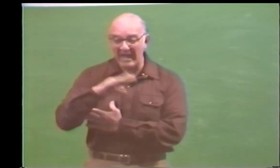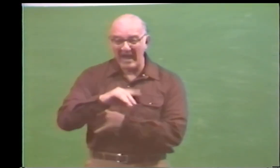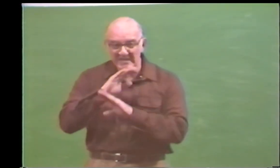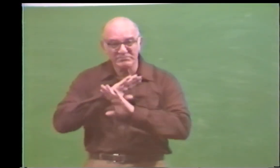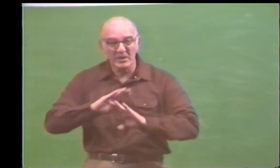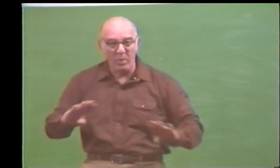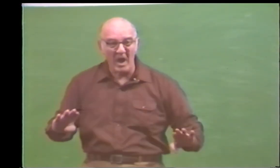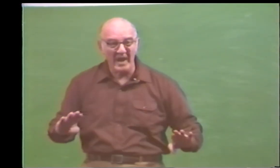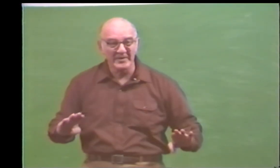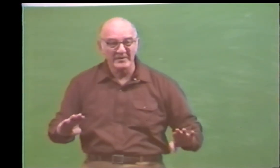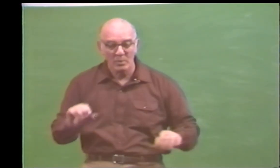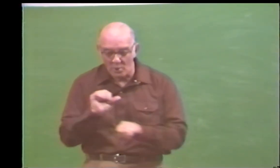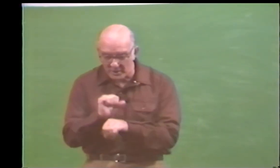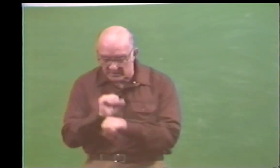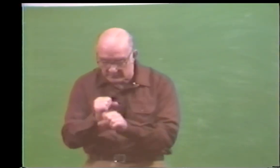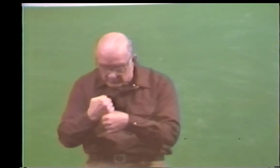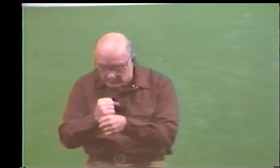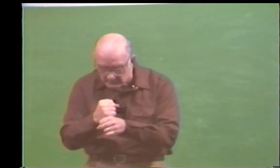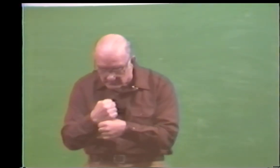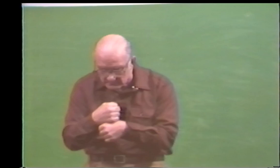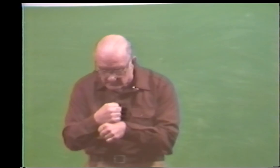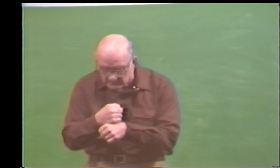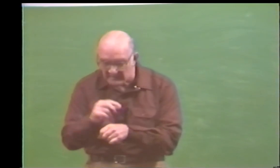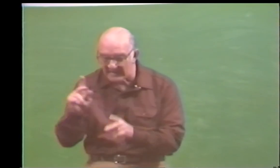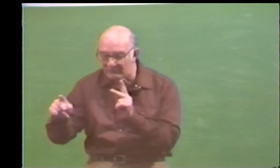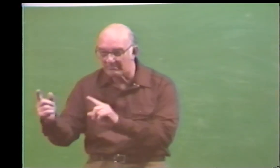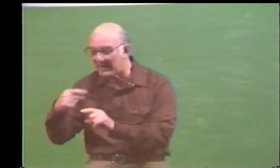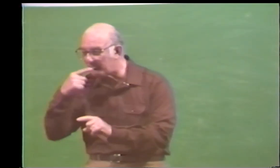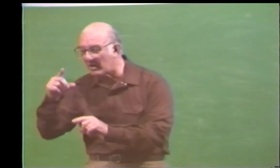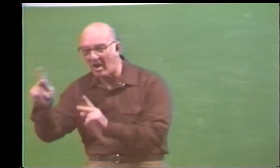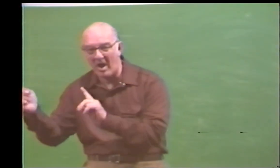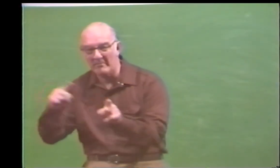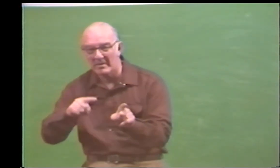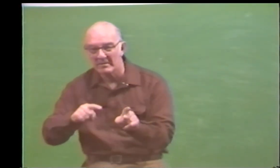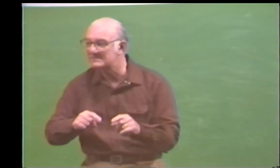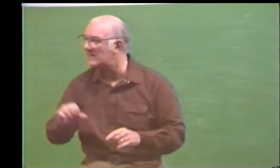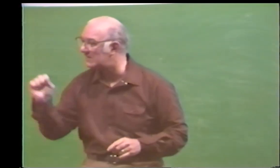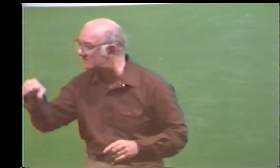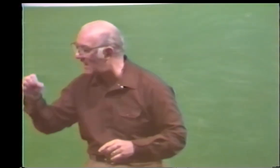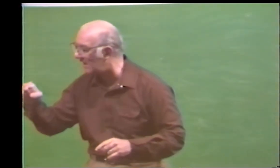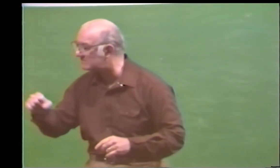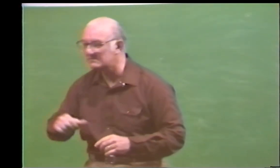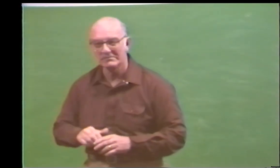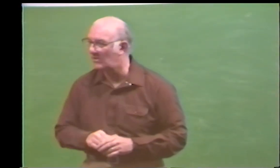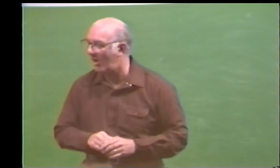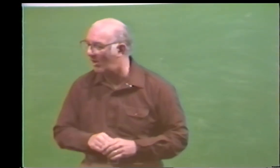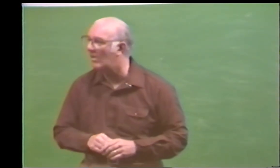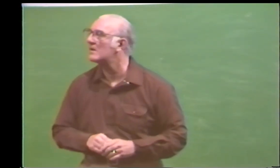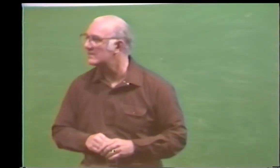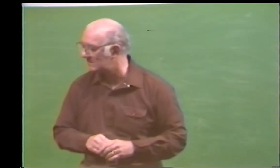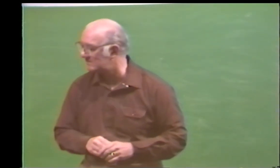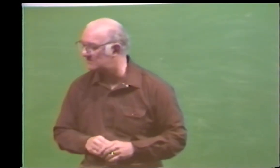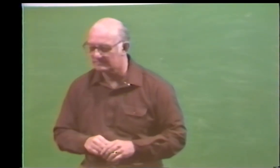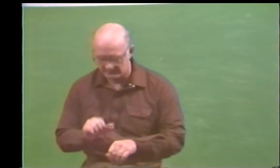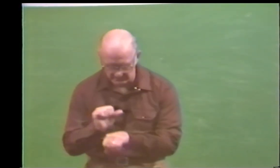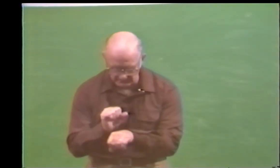He's been quiet, working. Even people come, says yes, no.